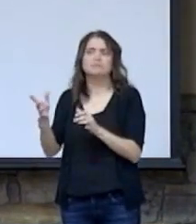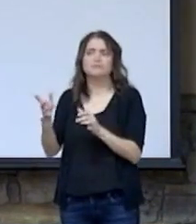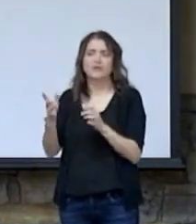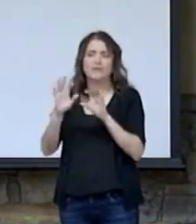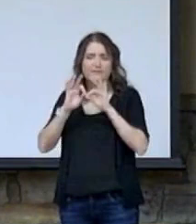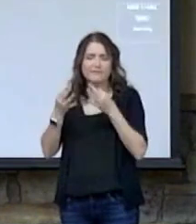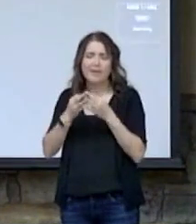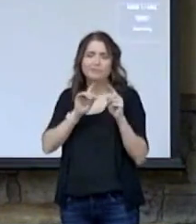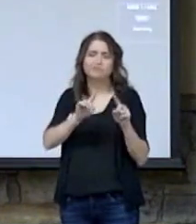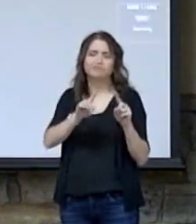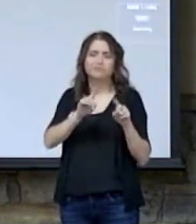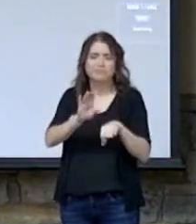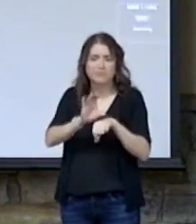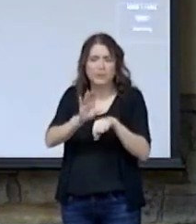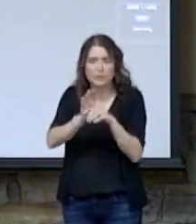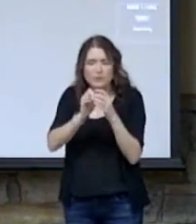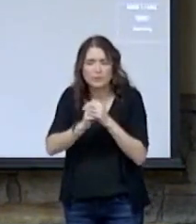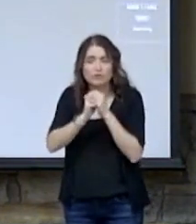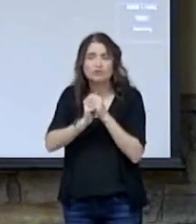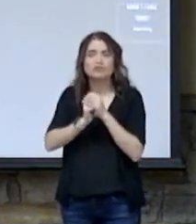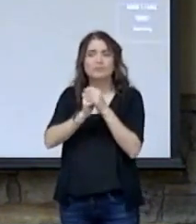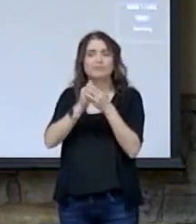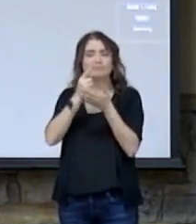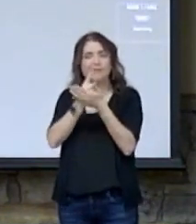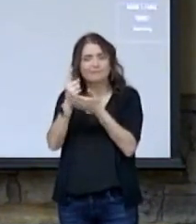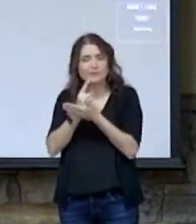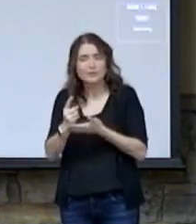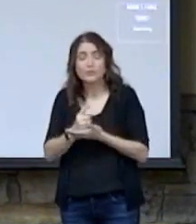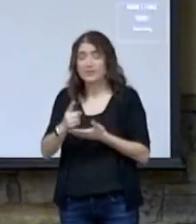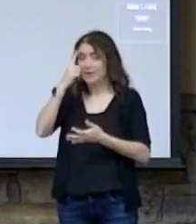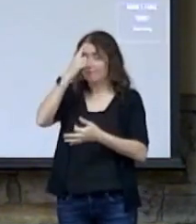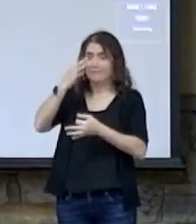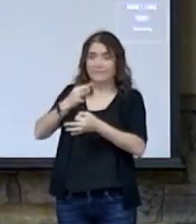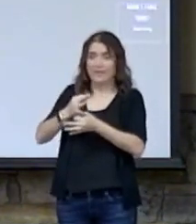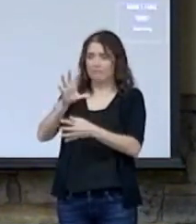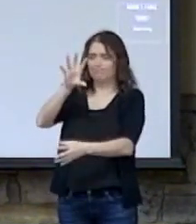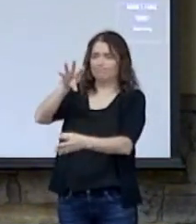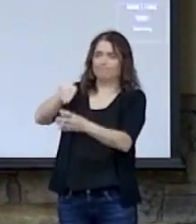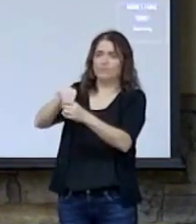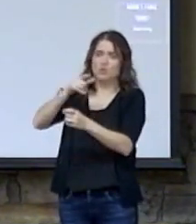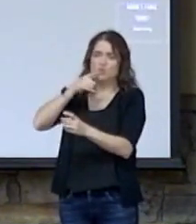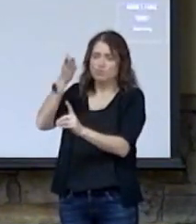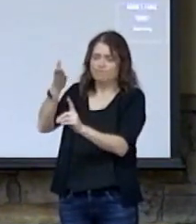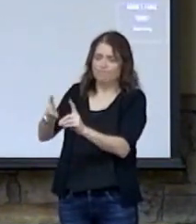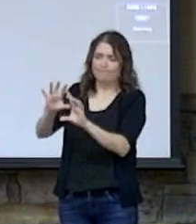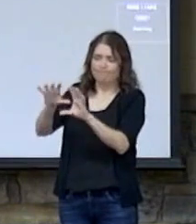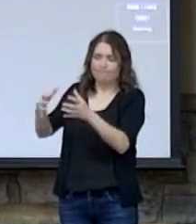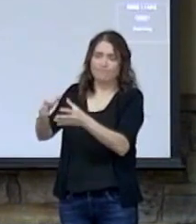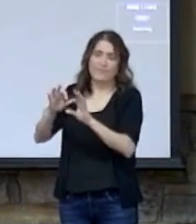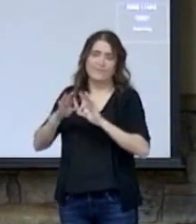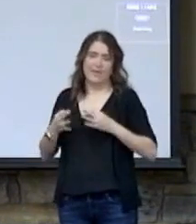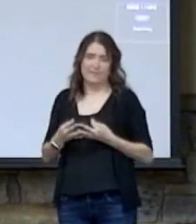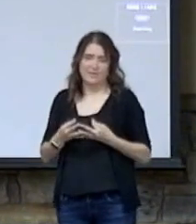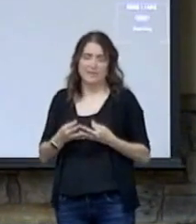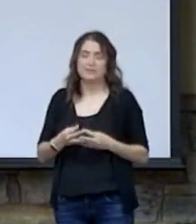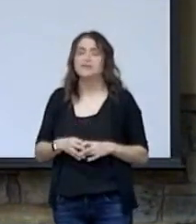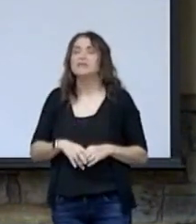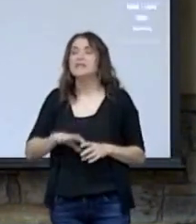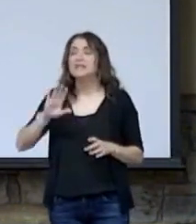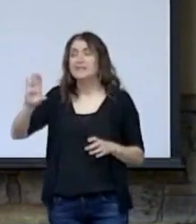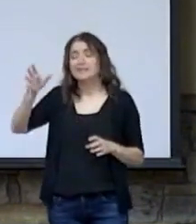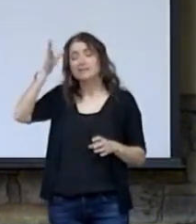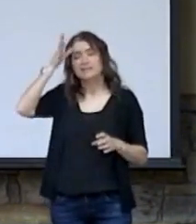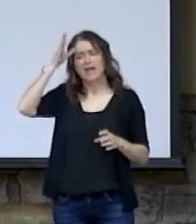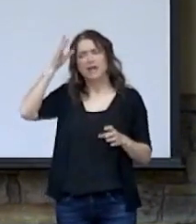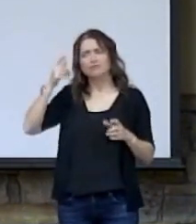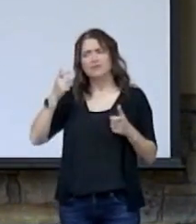worship every Sunday, and faith was just a part of who they were as a family. His dad was kind of a big